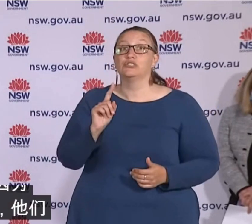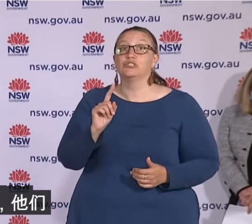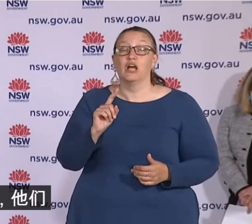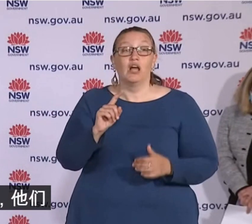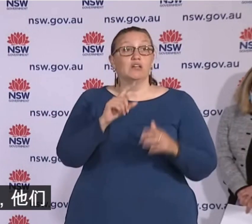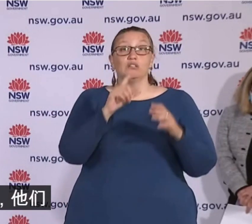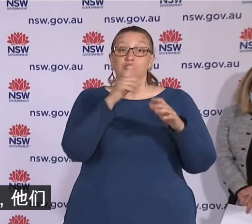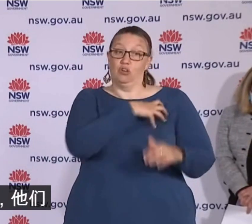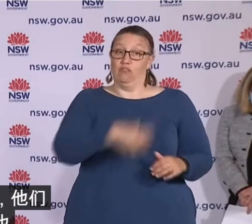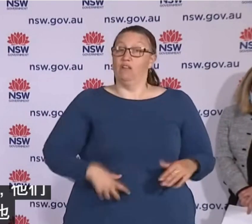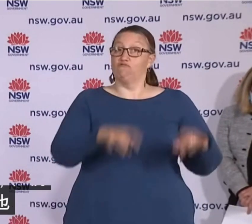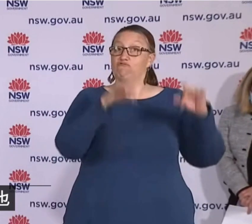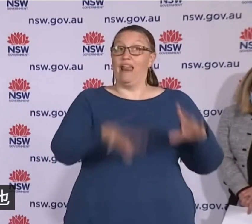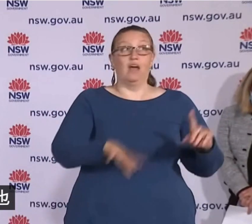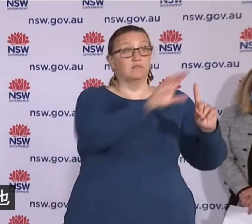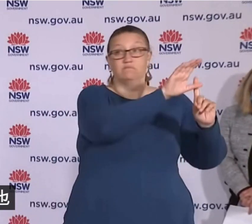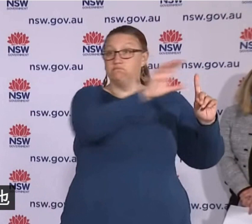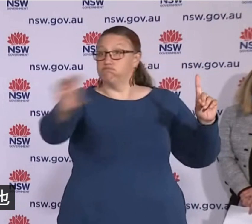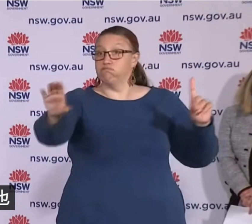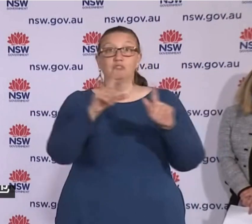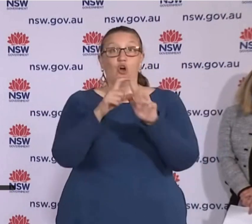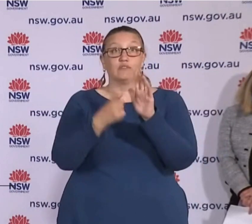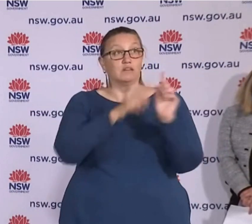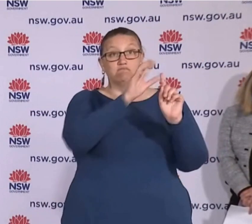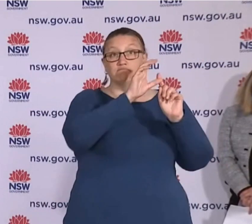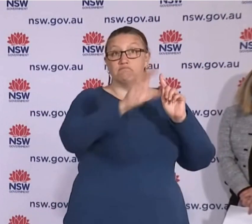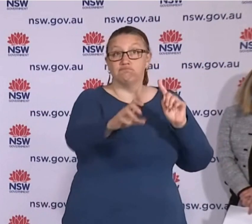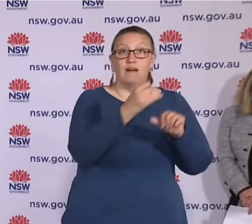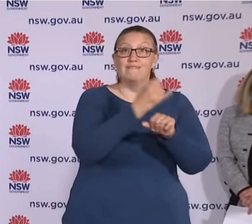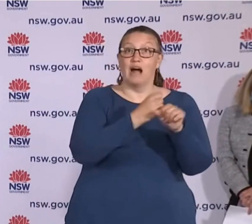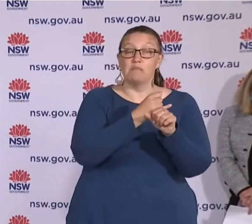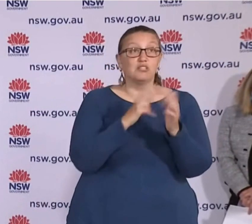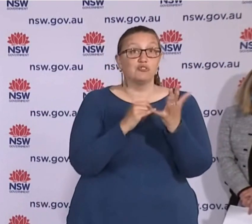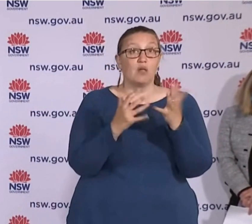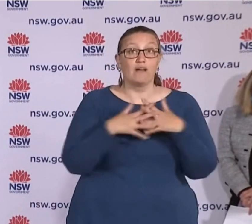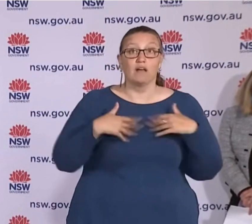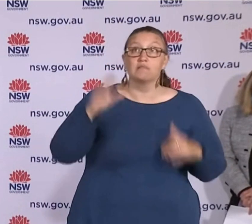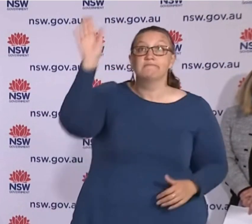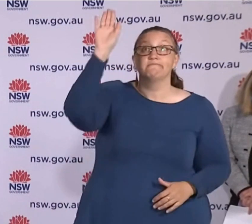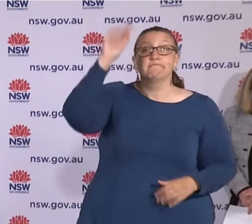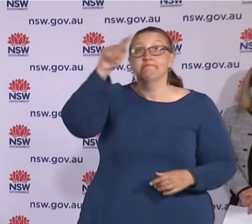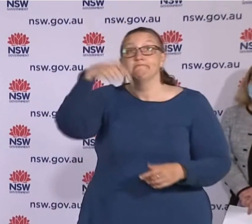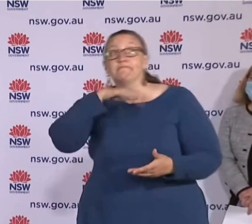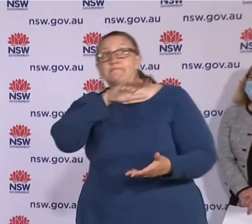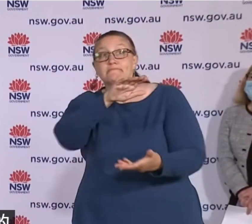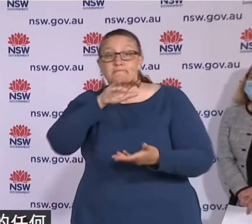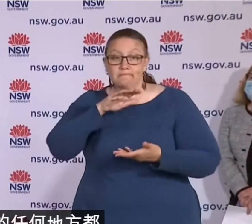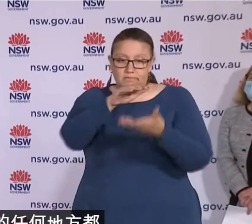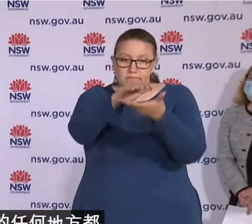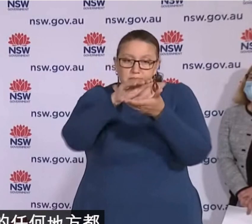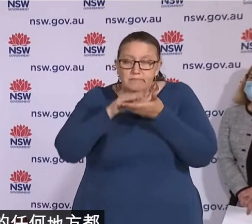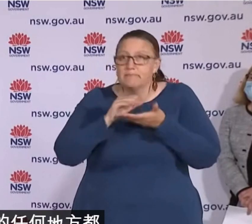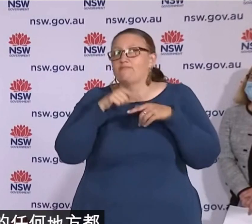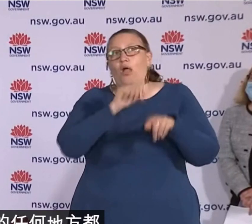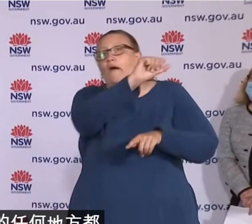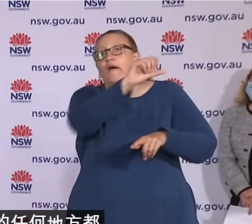they go directly to the pharmacists, and they come to us as well. And we've just made sure that we've made sure the vaccine is available everywhere. I know in some